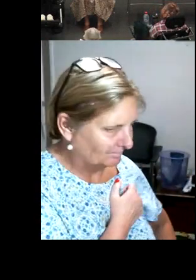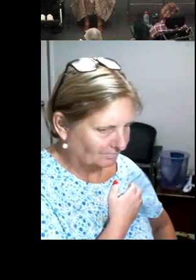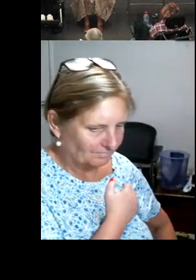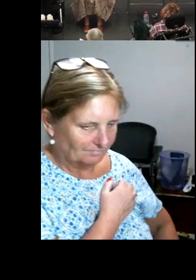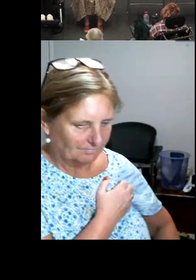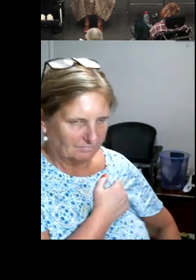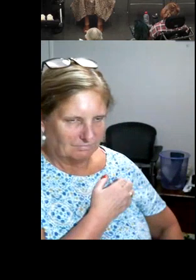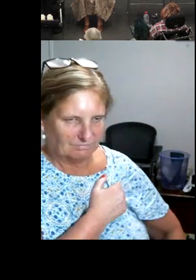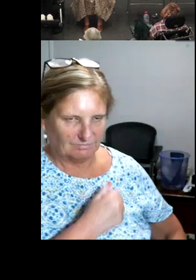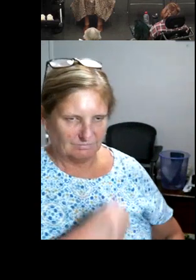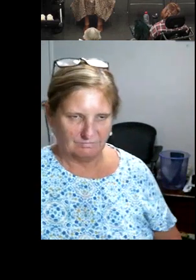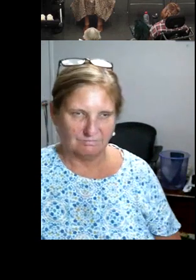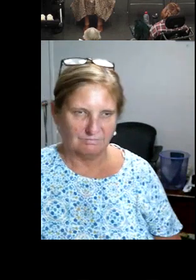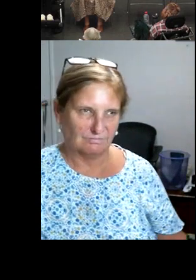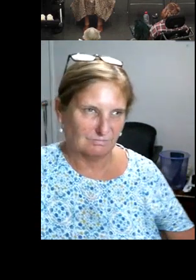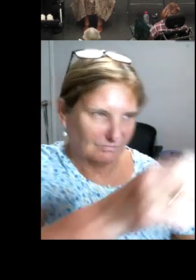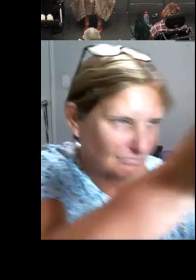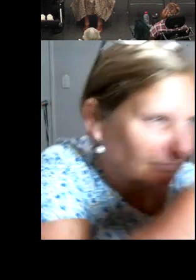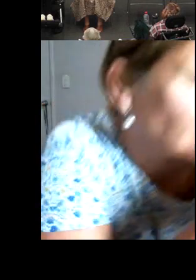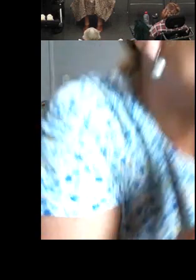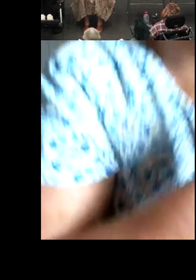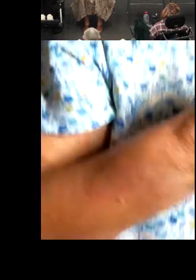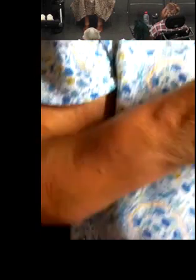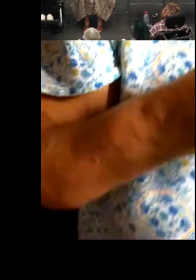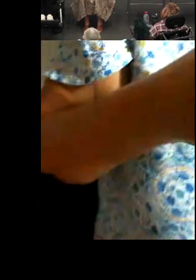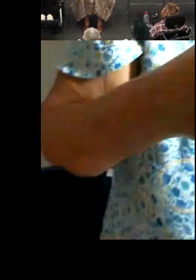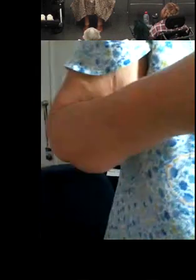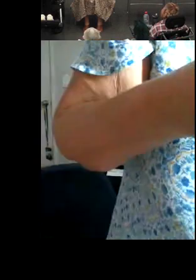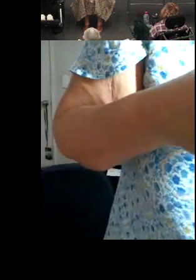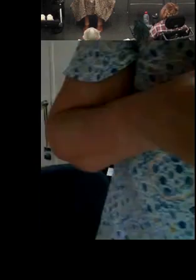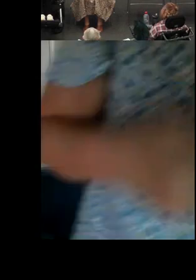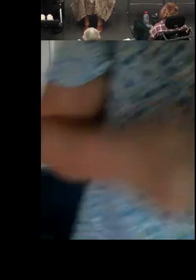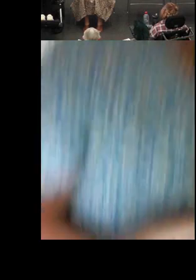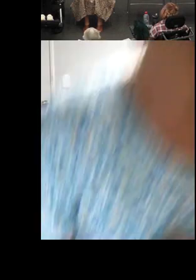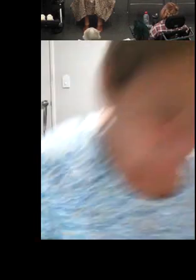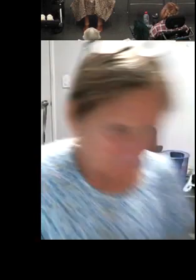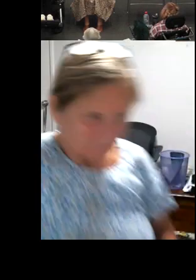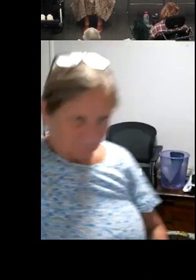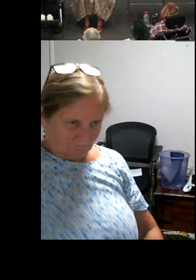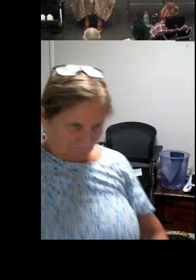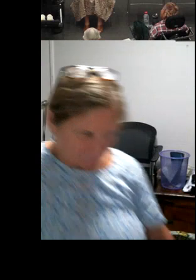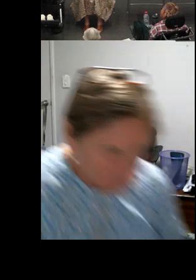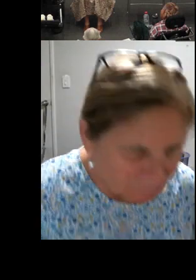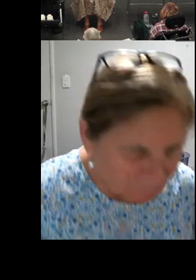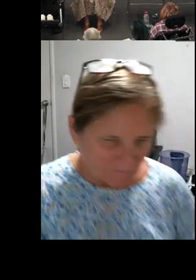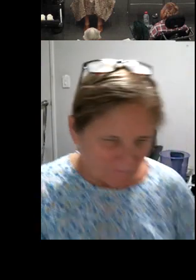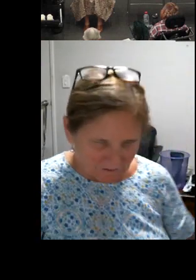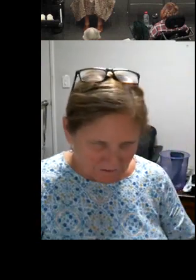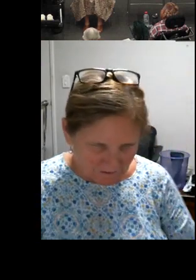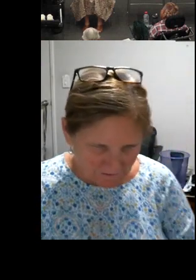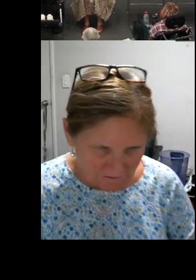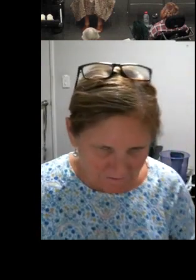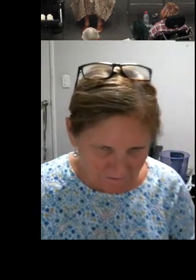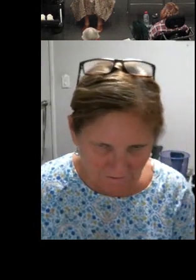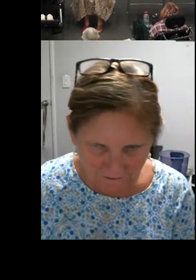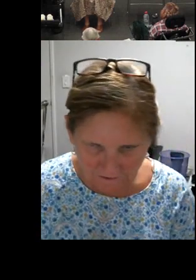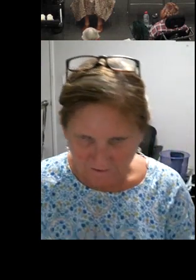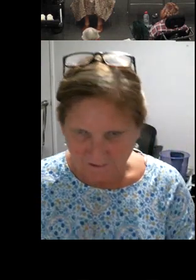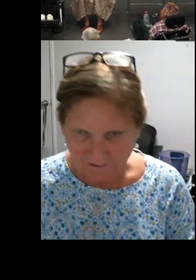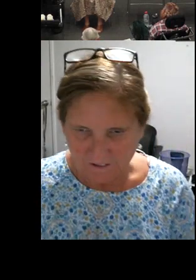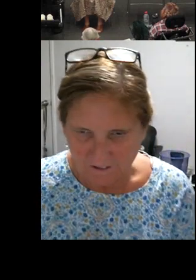today and also in person here at the Harry Perkins Institute of Medical Research. We also acknowledge the